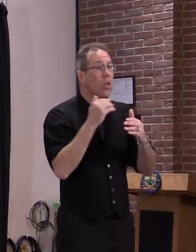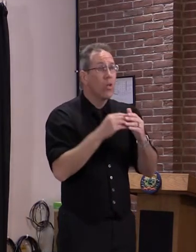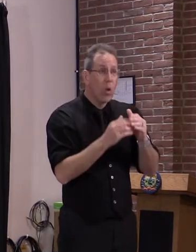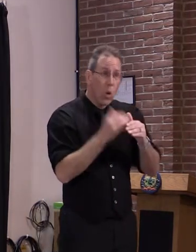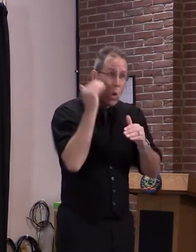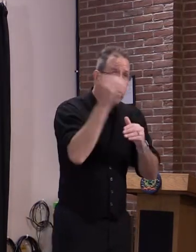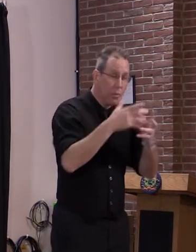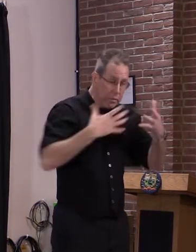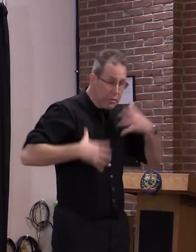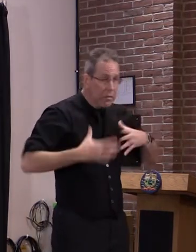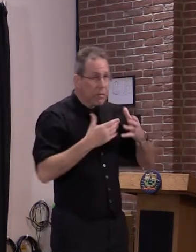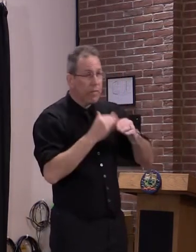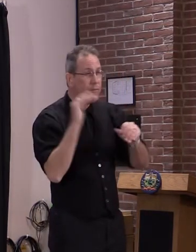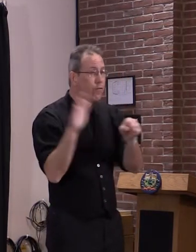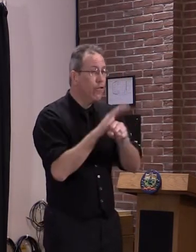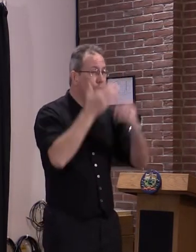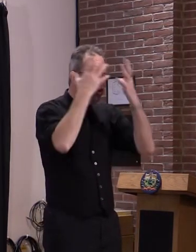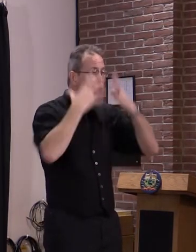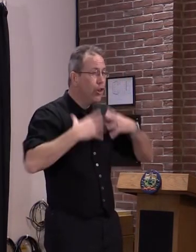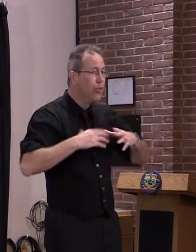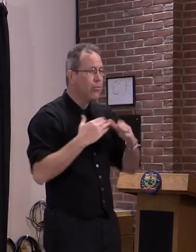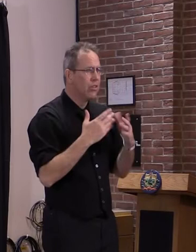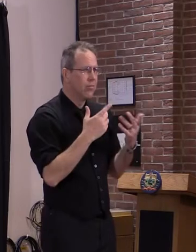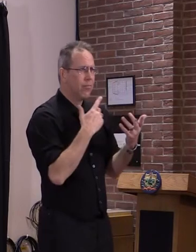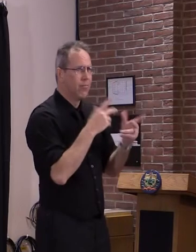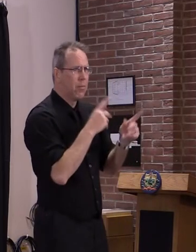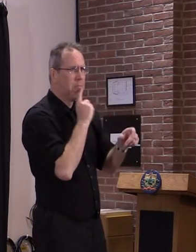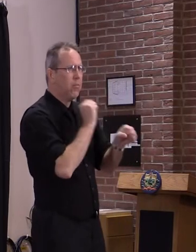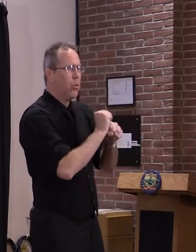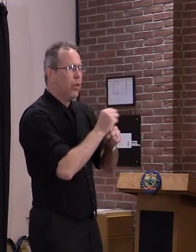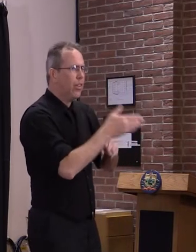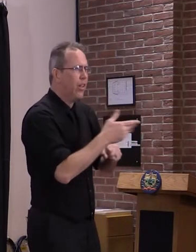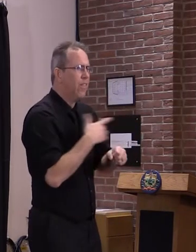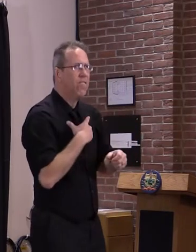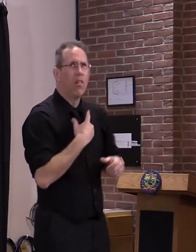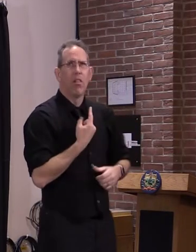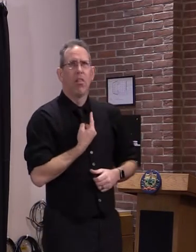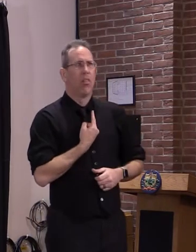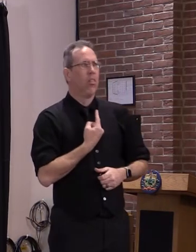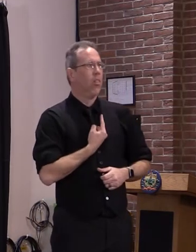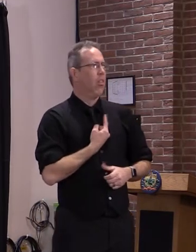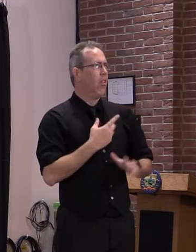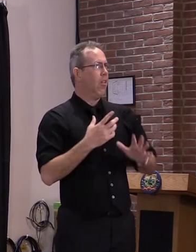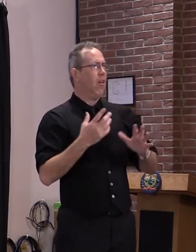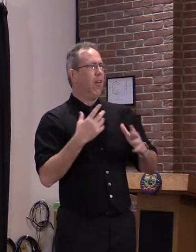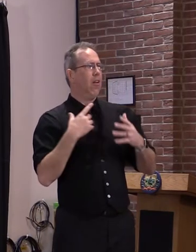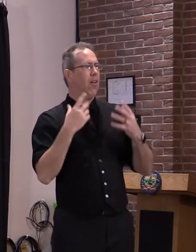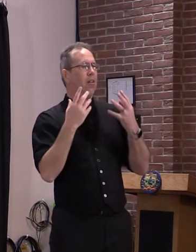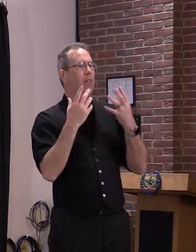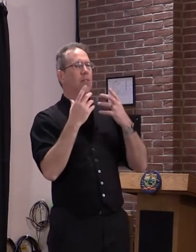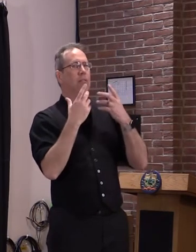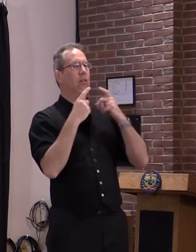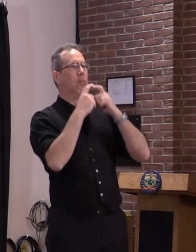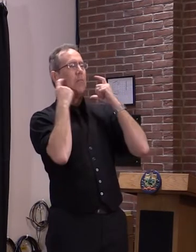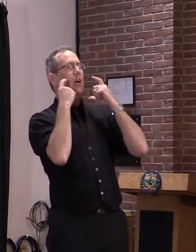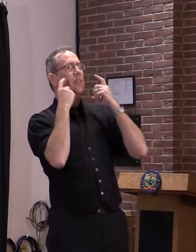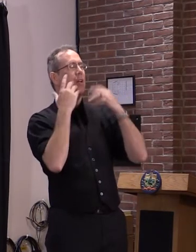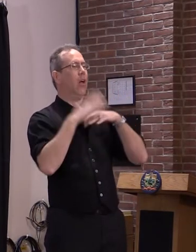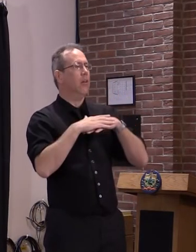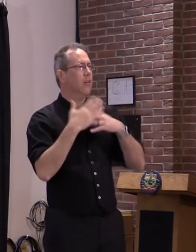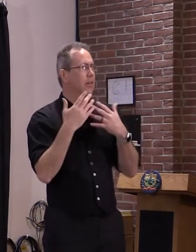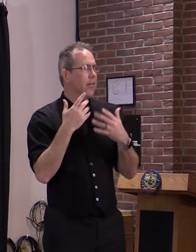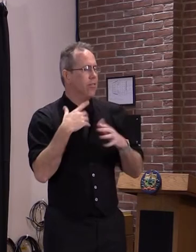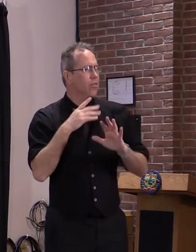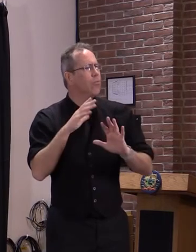people working in such facilities. So they will go under their guidance, though. And with